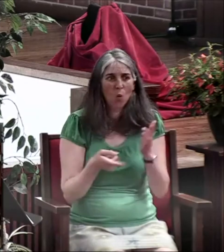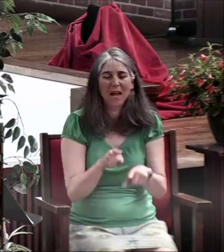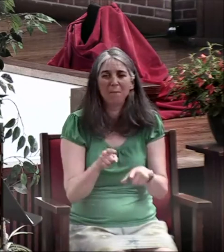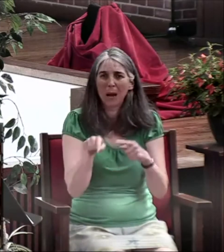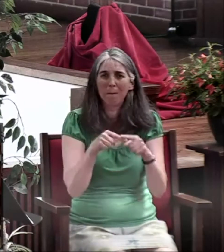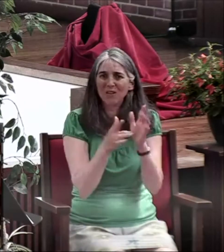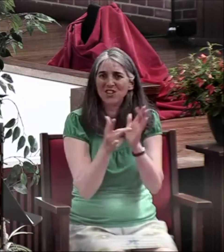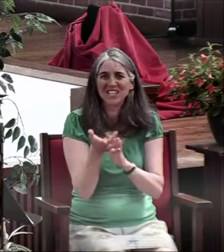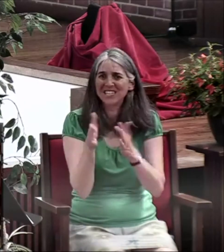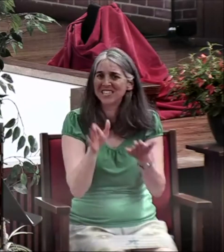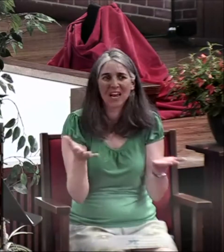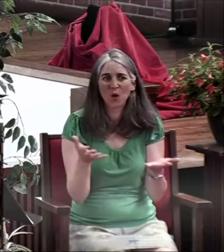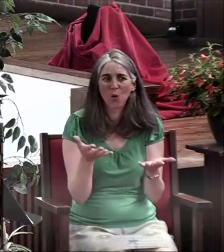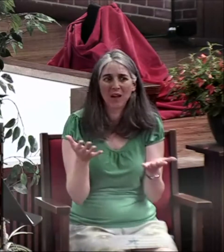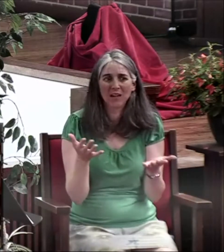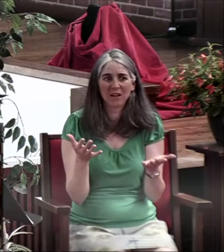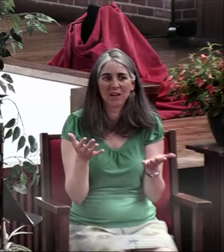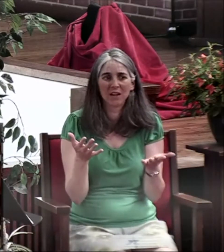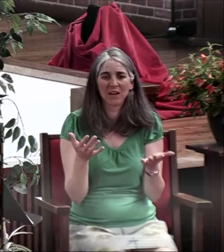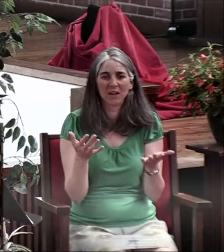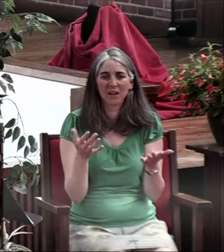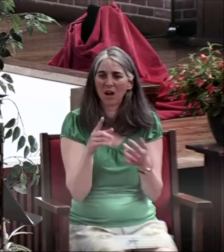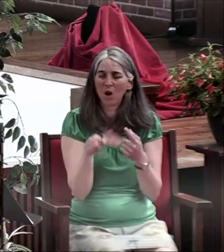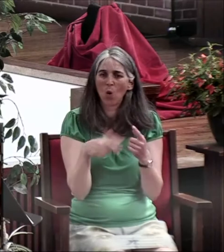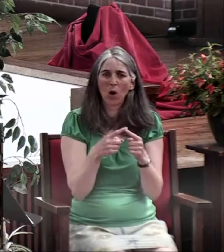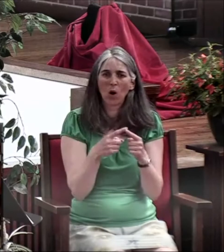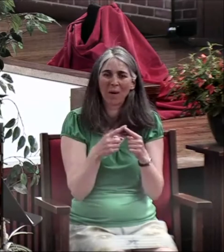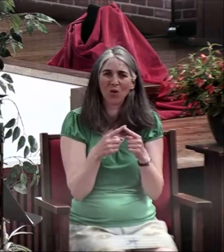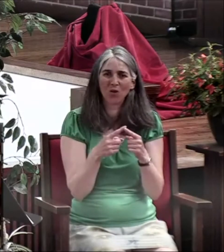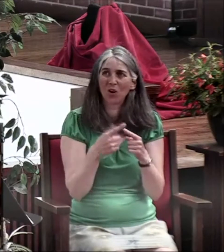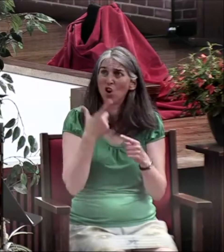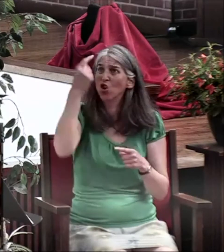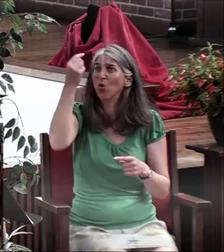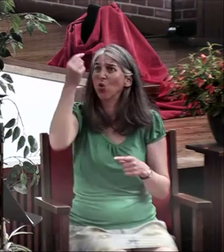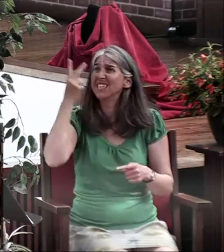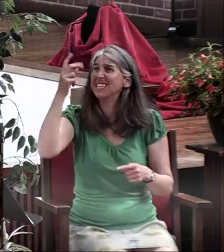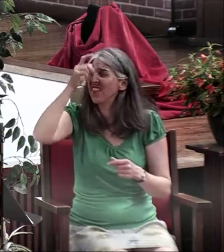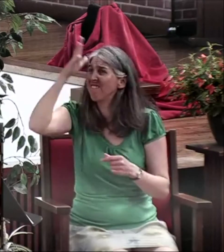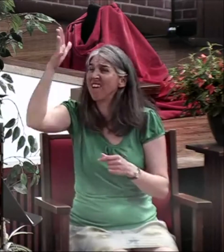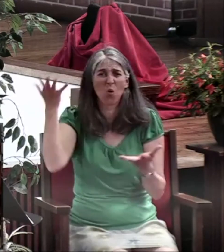Jesus dying? And what about this thing about going to see the Father?